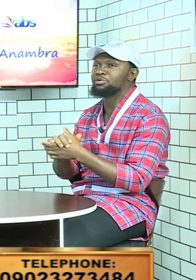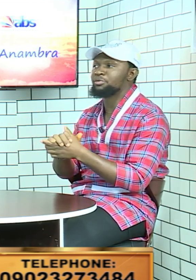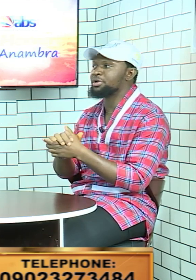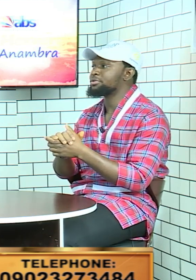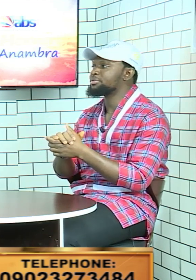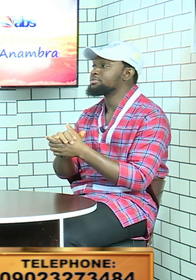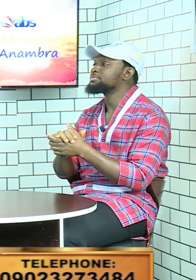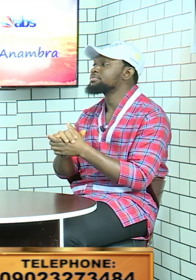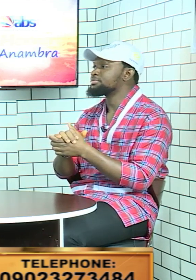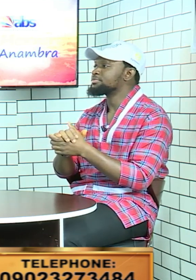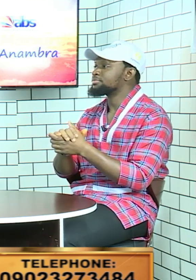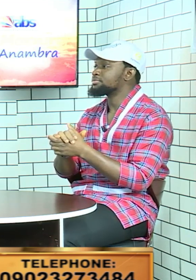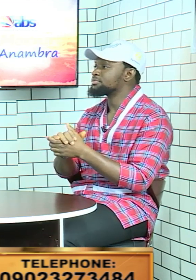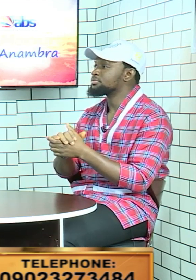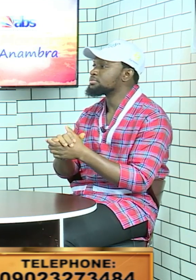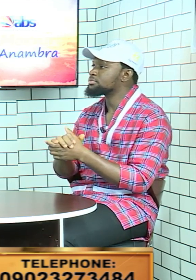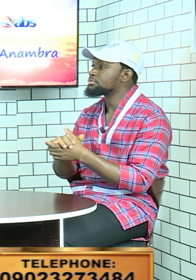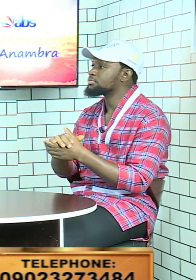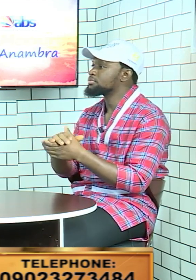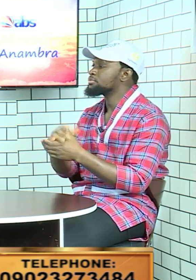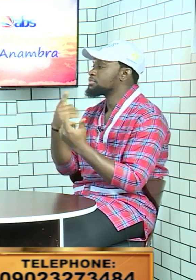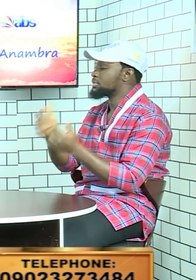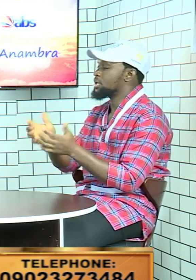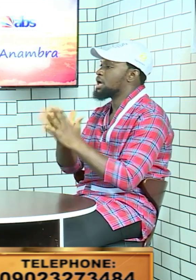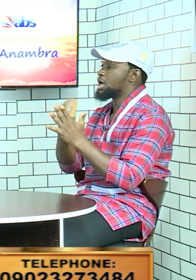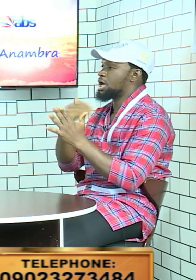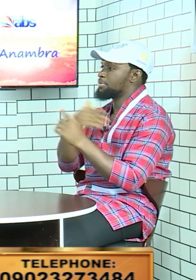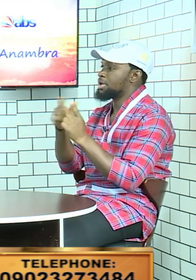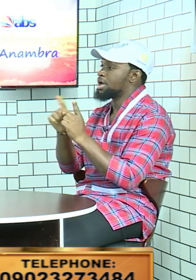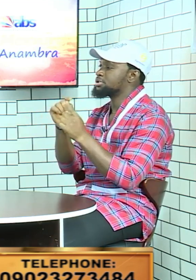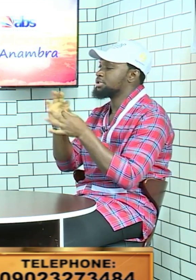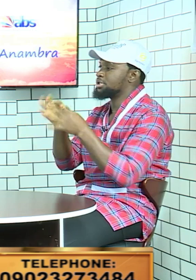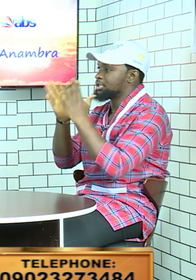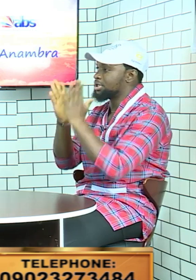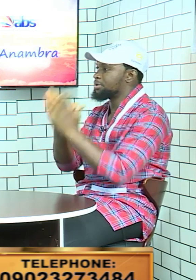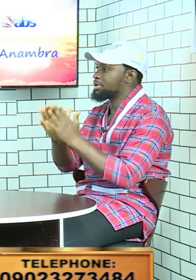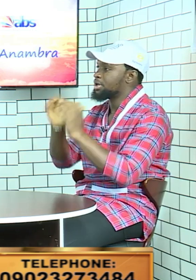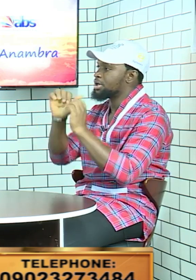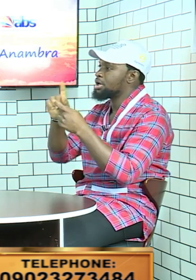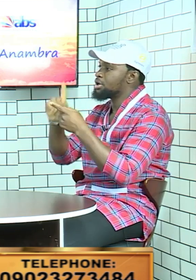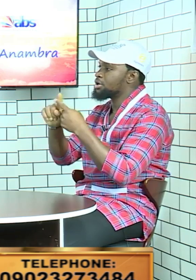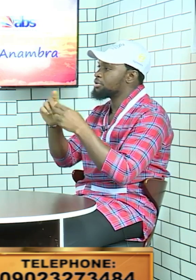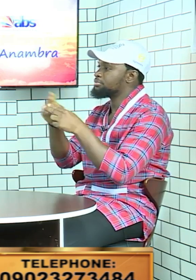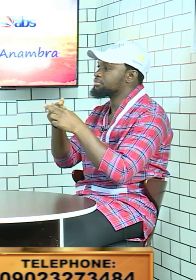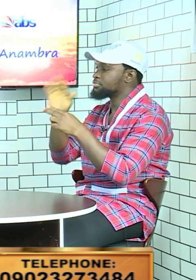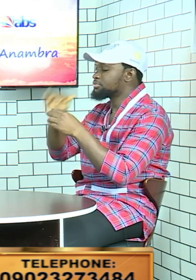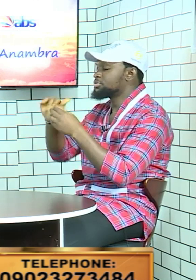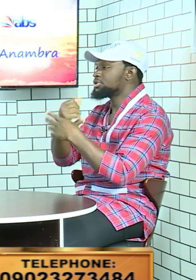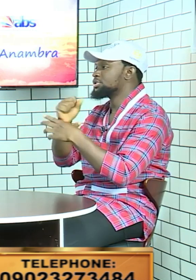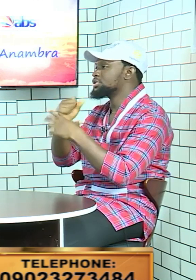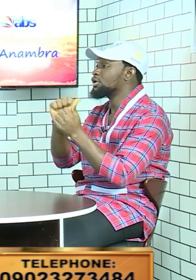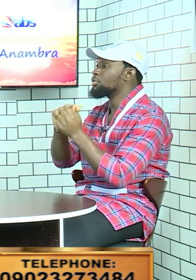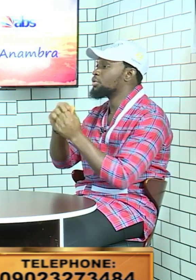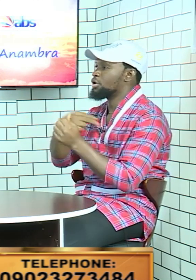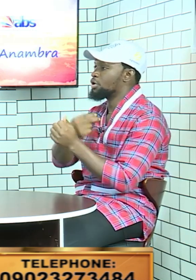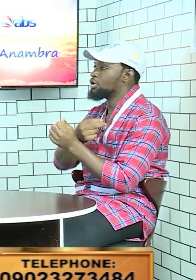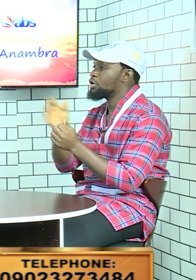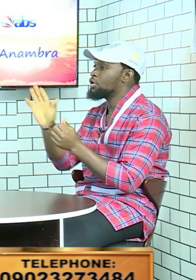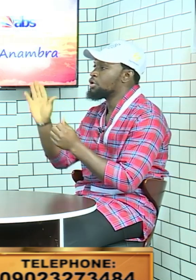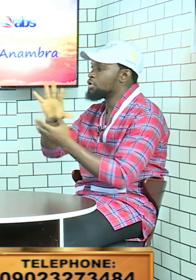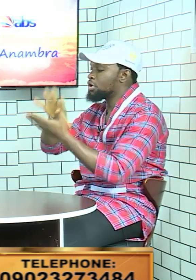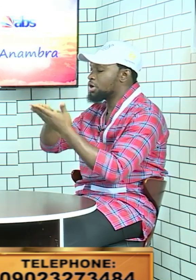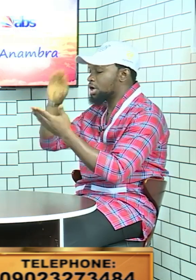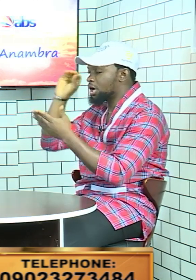a long way. Okay, let me now ask you as the interpreter, can you just briefly share with us your